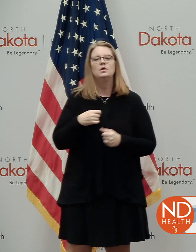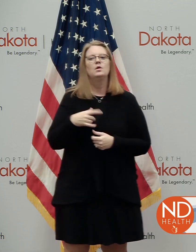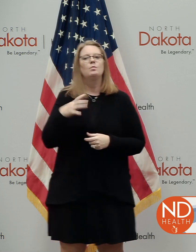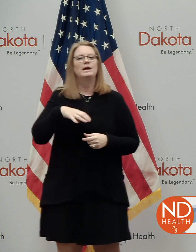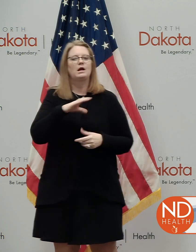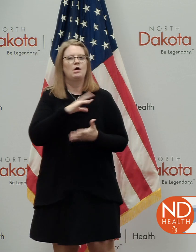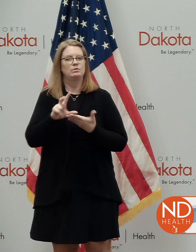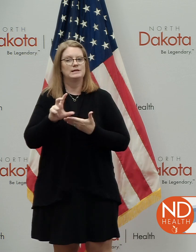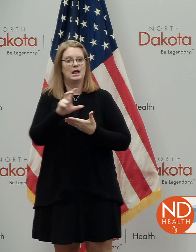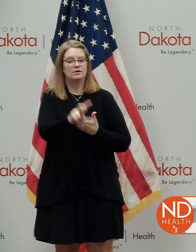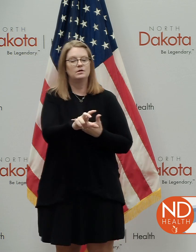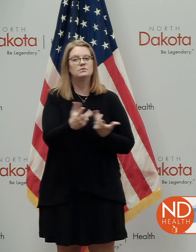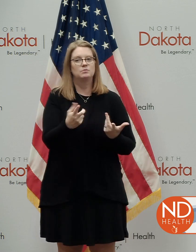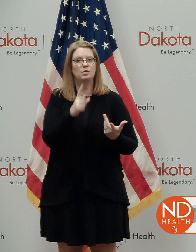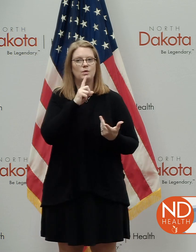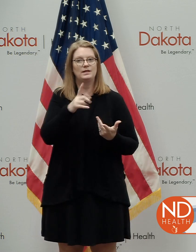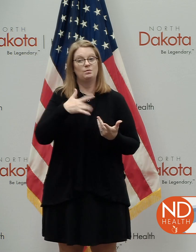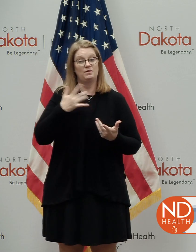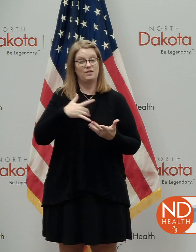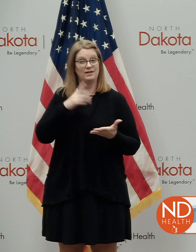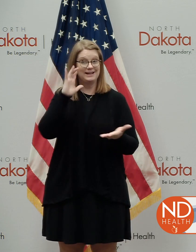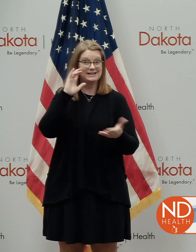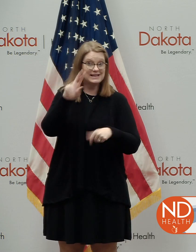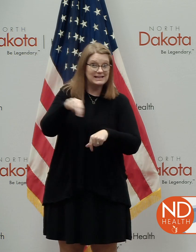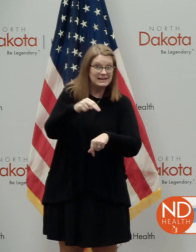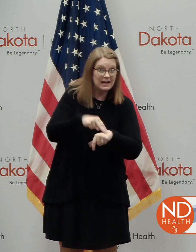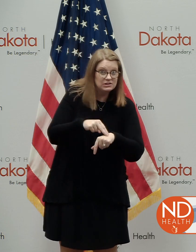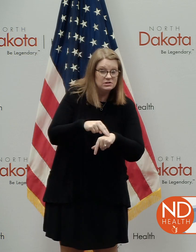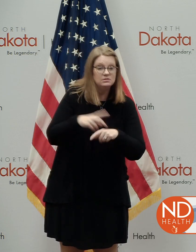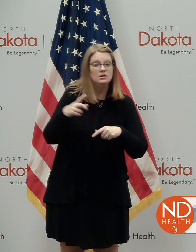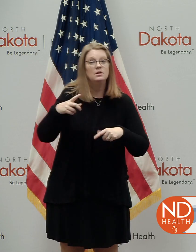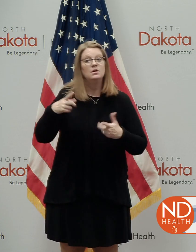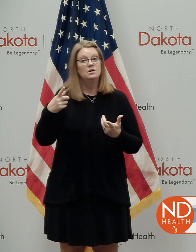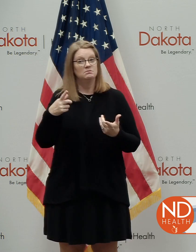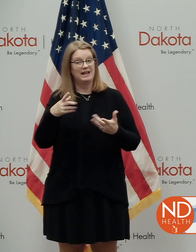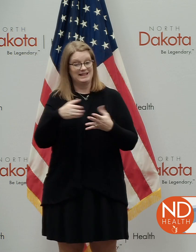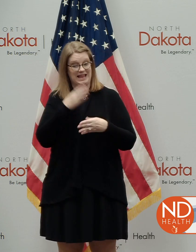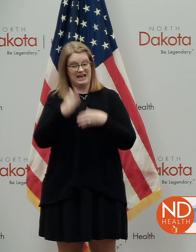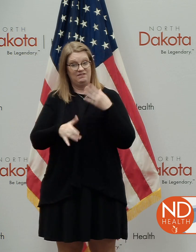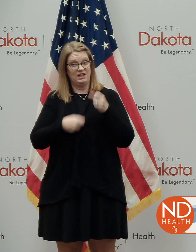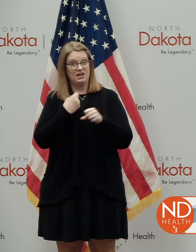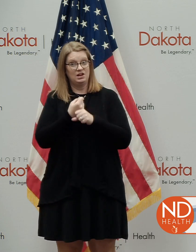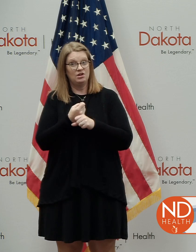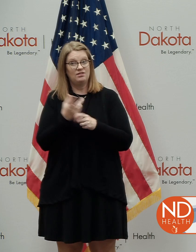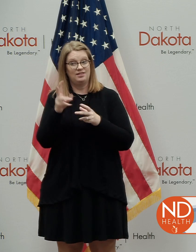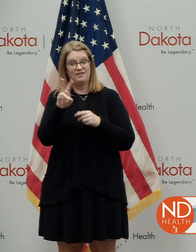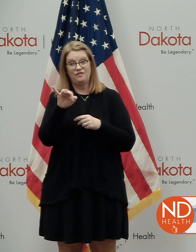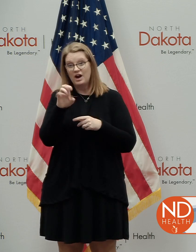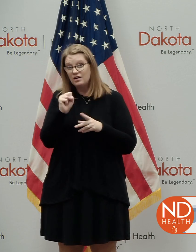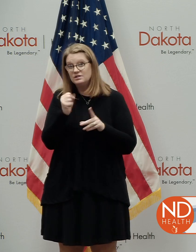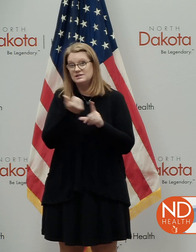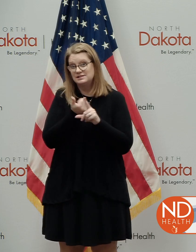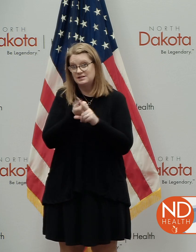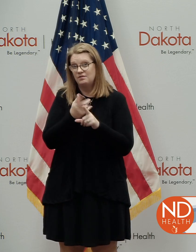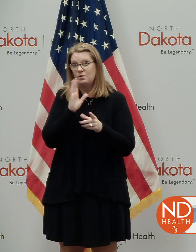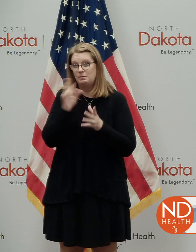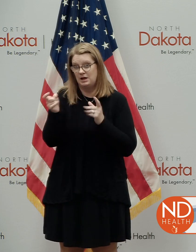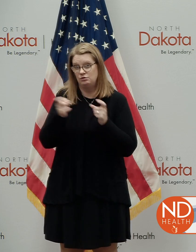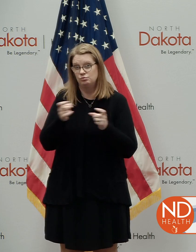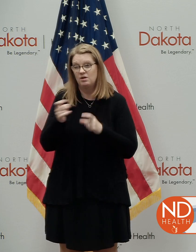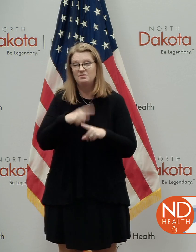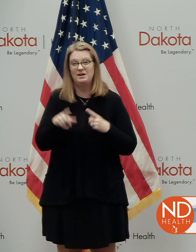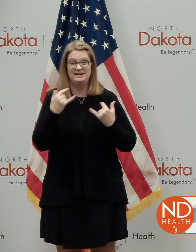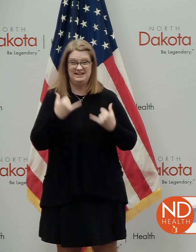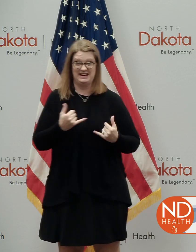was based on the belief that as a nation we would have this virus under better control by the end of the year, and unfortunately that's not the reality we're facing